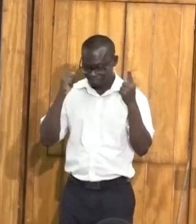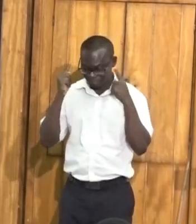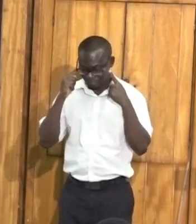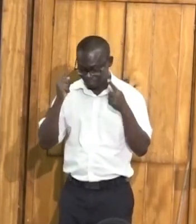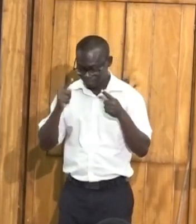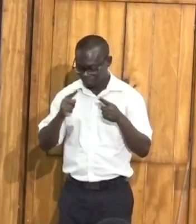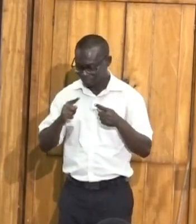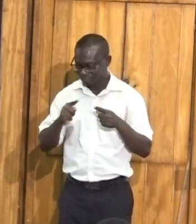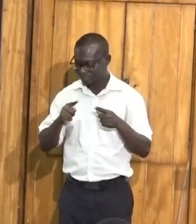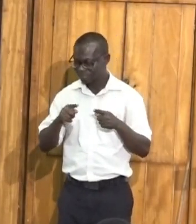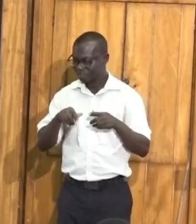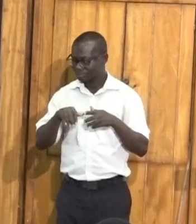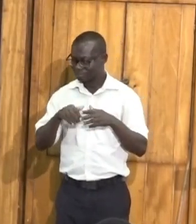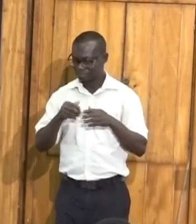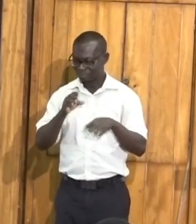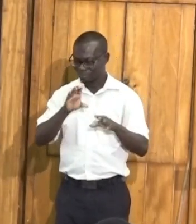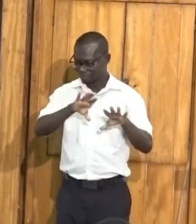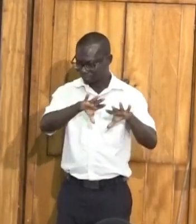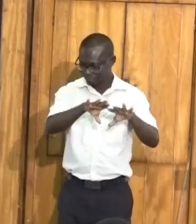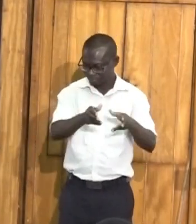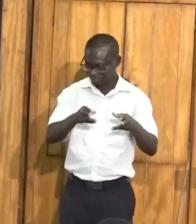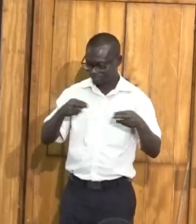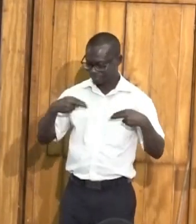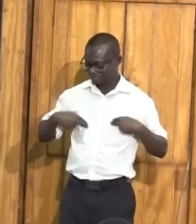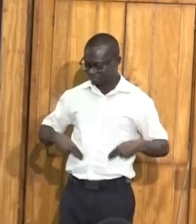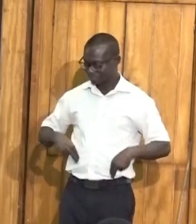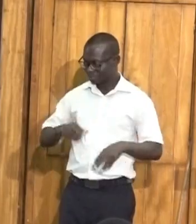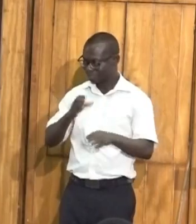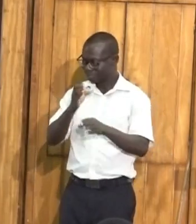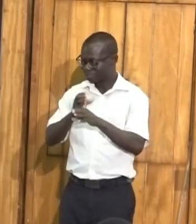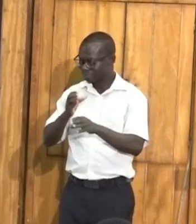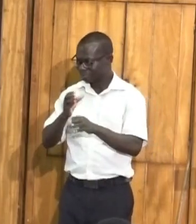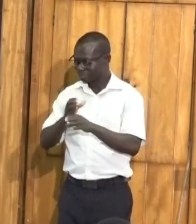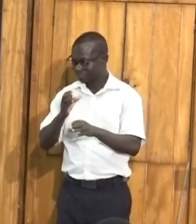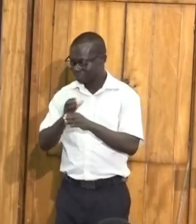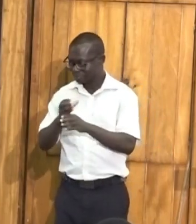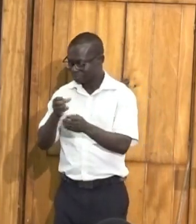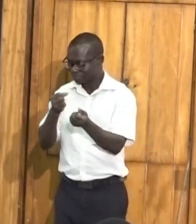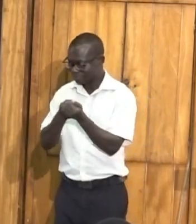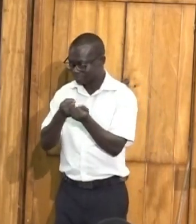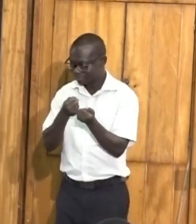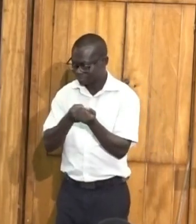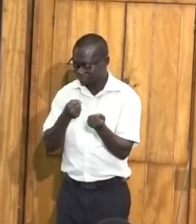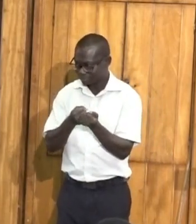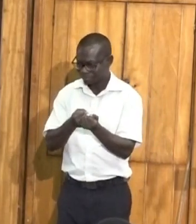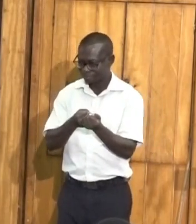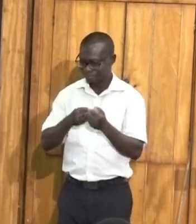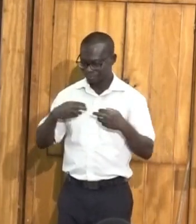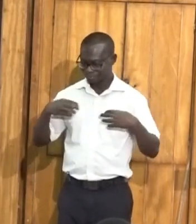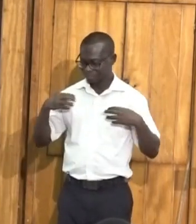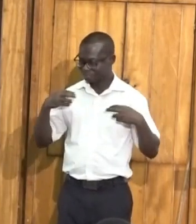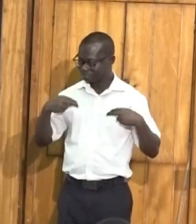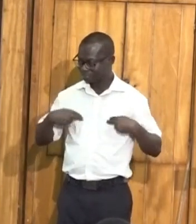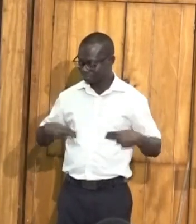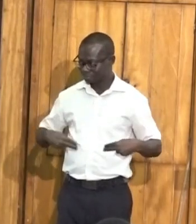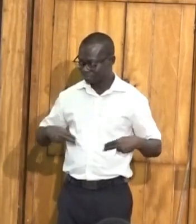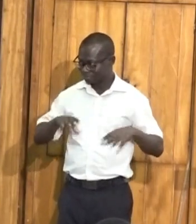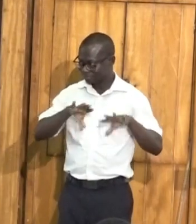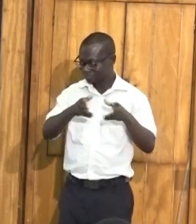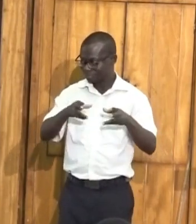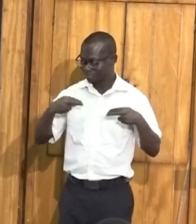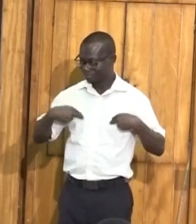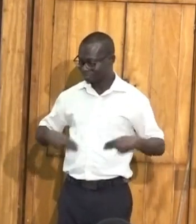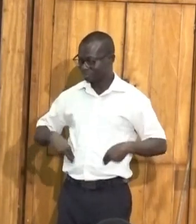to look at community health worker support, what systems exist to support community health workers, but most importantly,